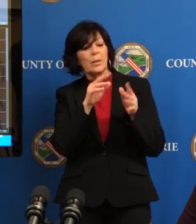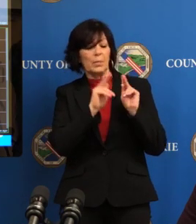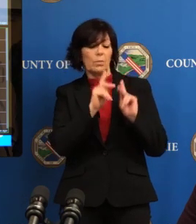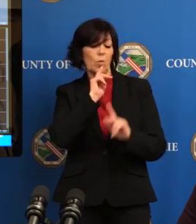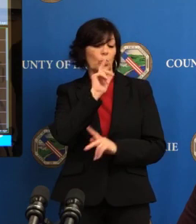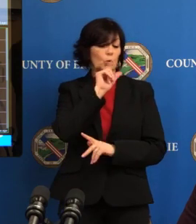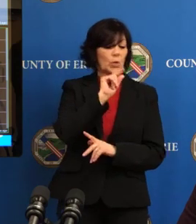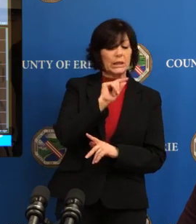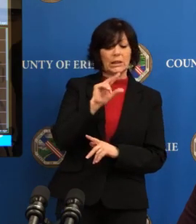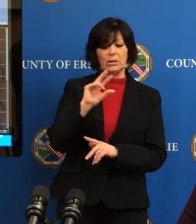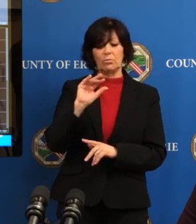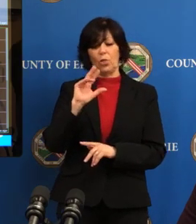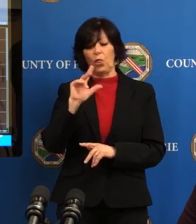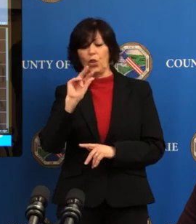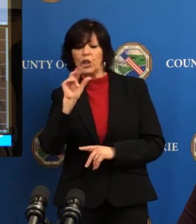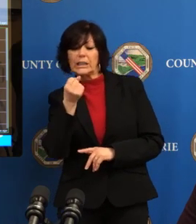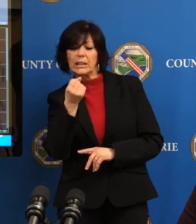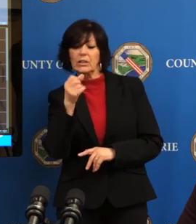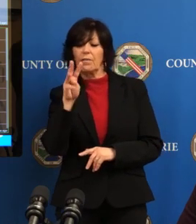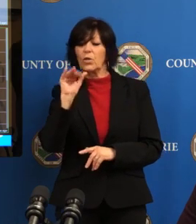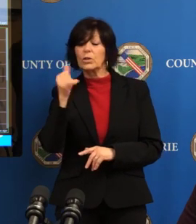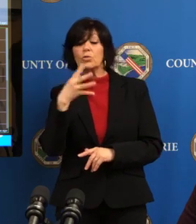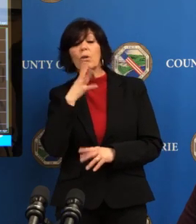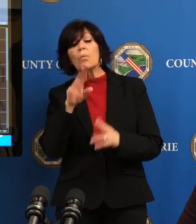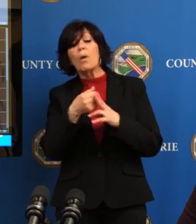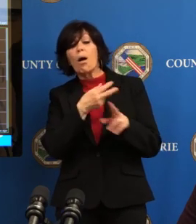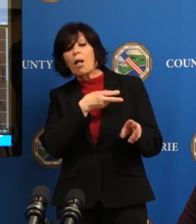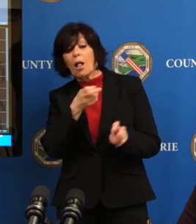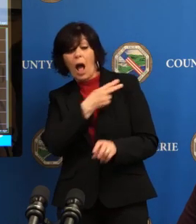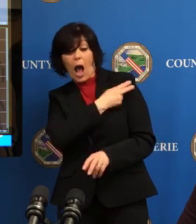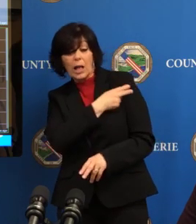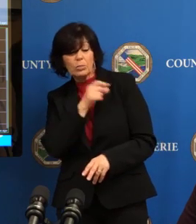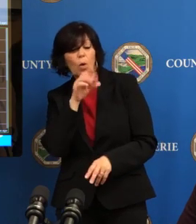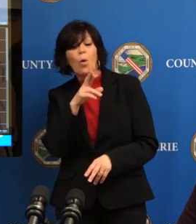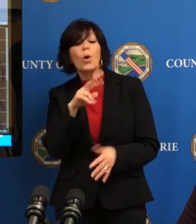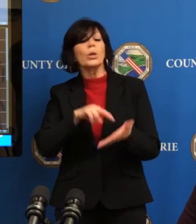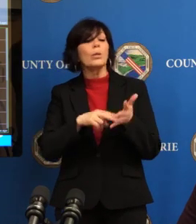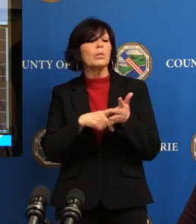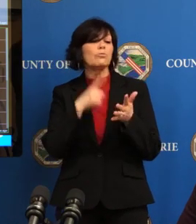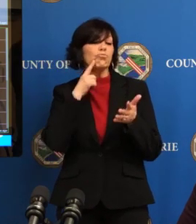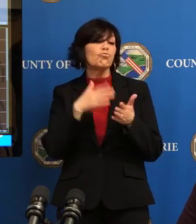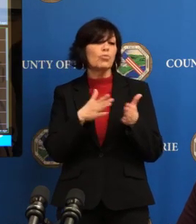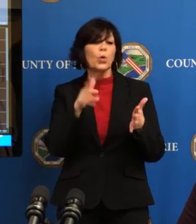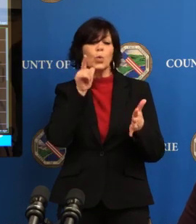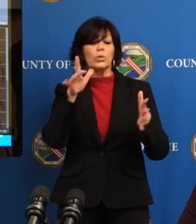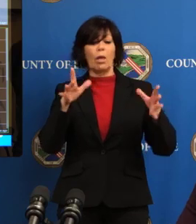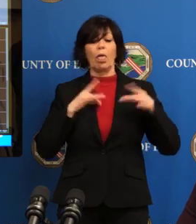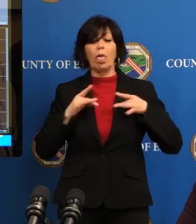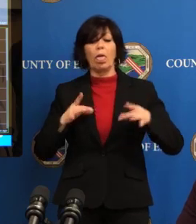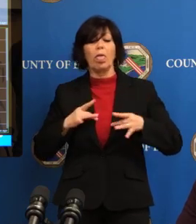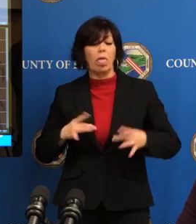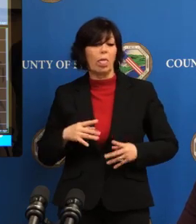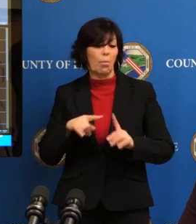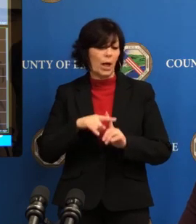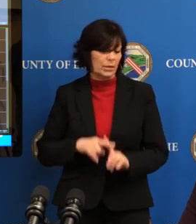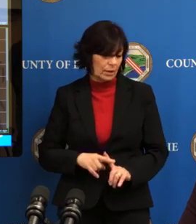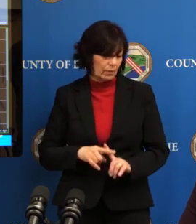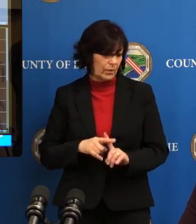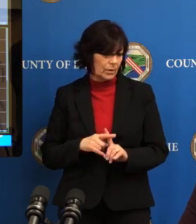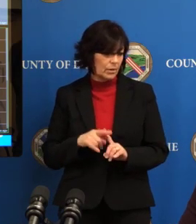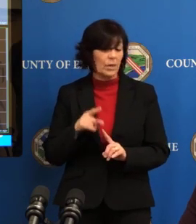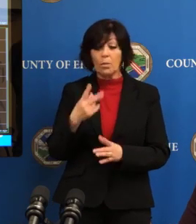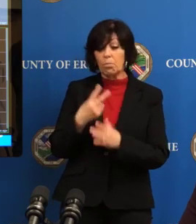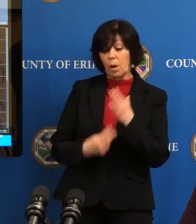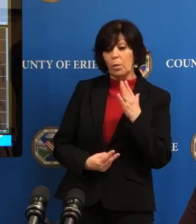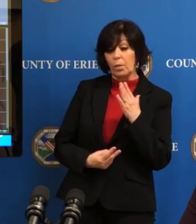Were you referring to the people who are hospitalized, or was that referring to the age range of the 87 positive cases?